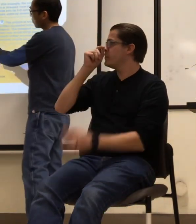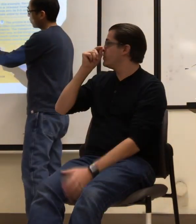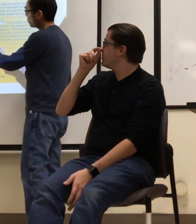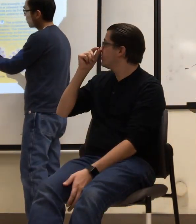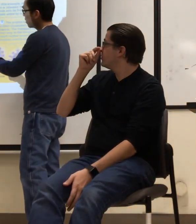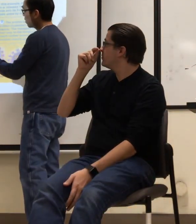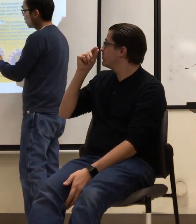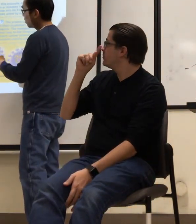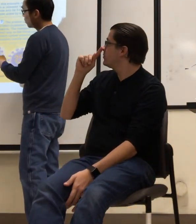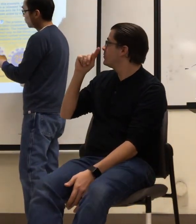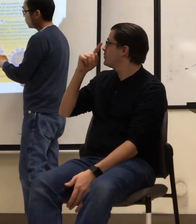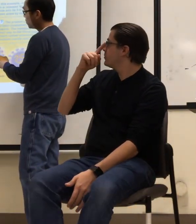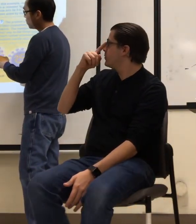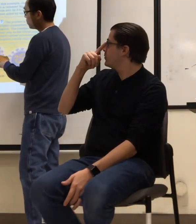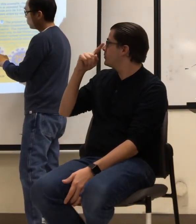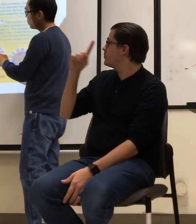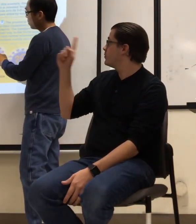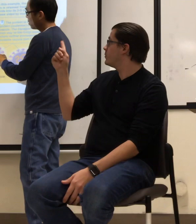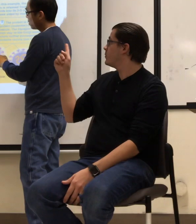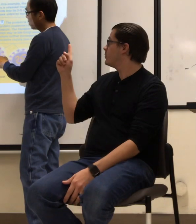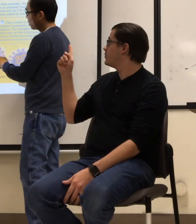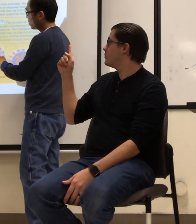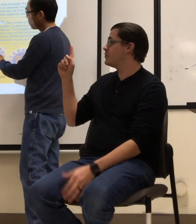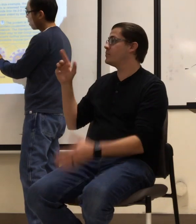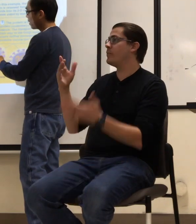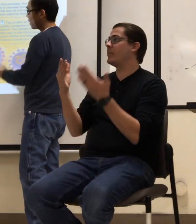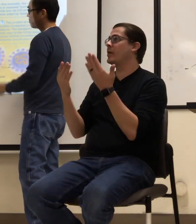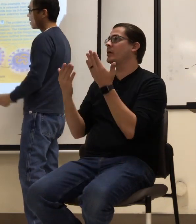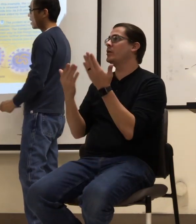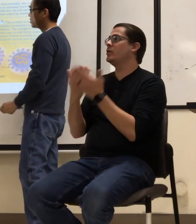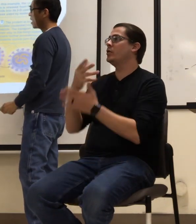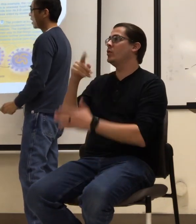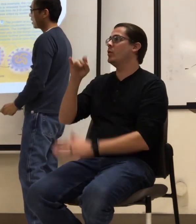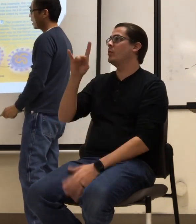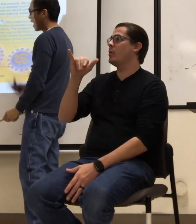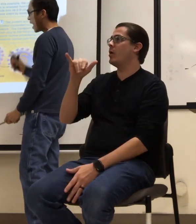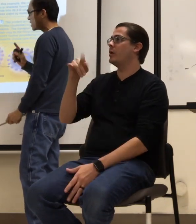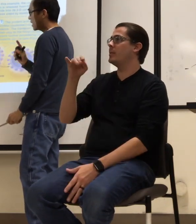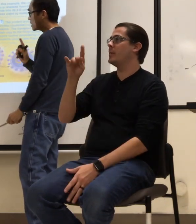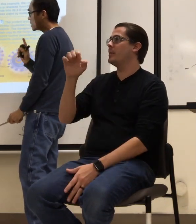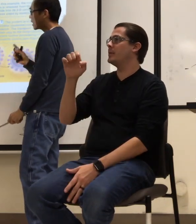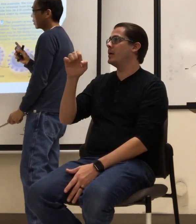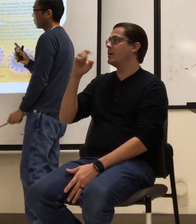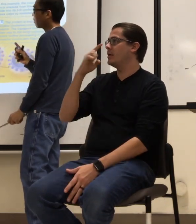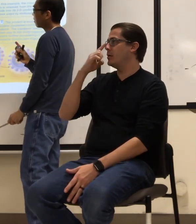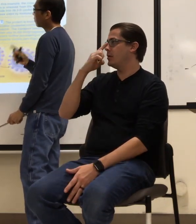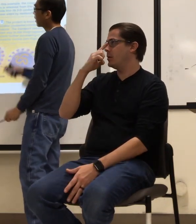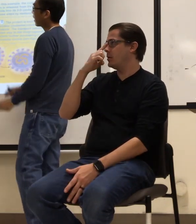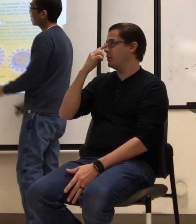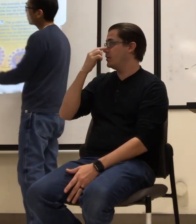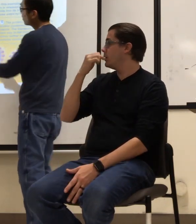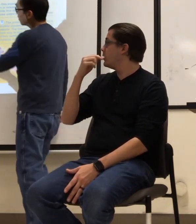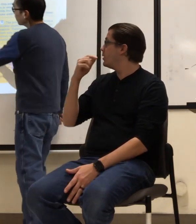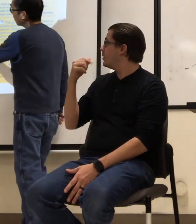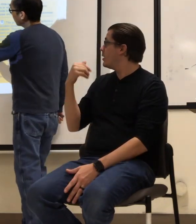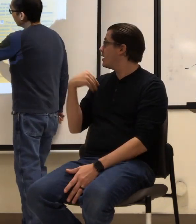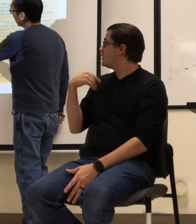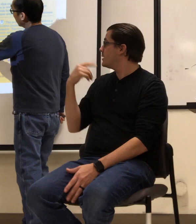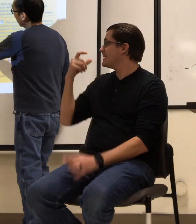summarize this for you. Your new polypeptide chain, it has a signal, okay?